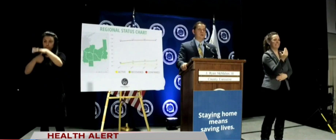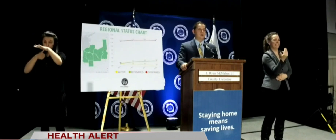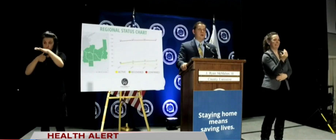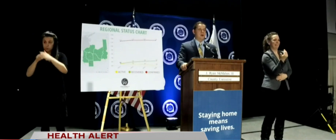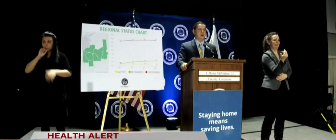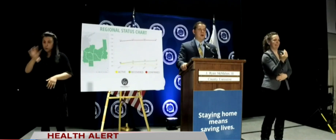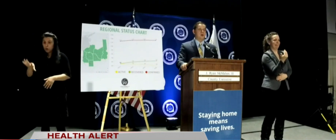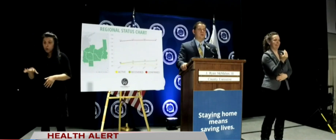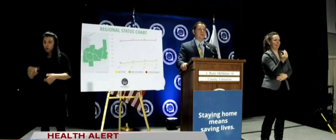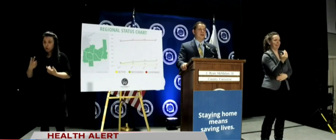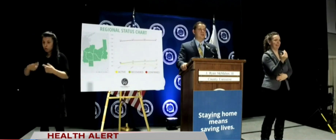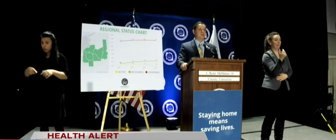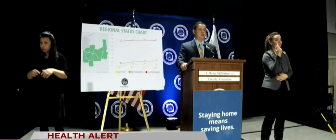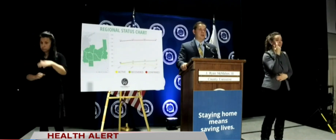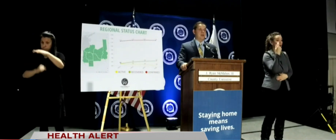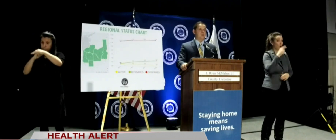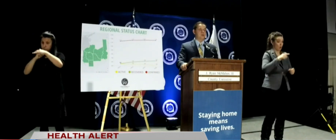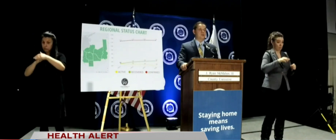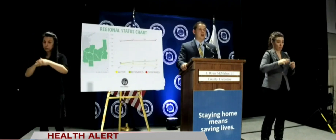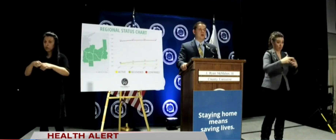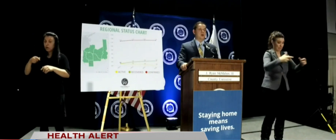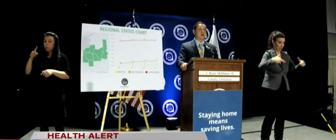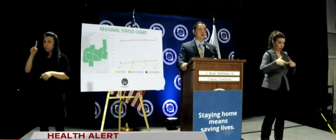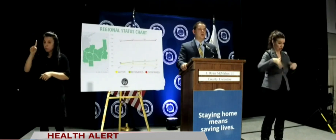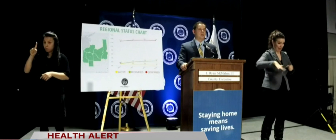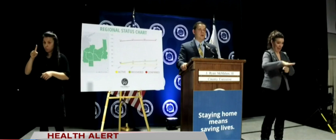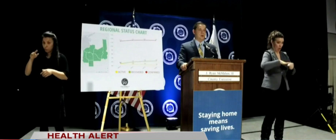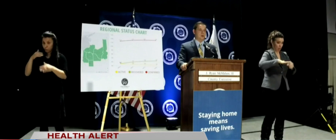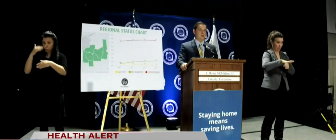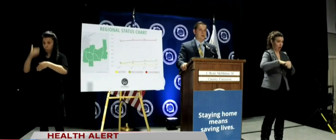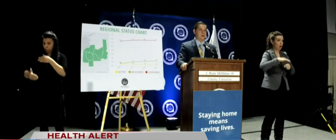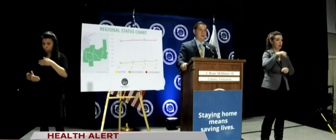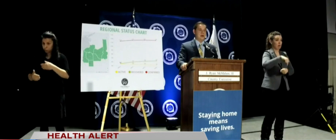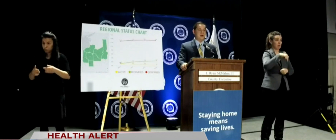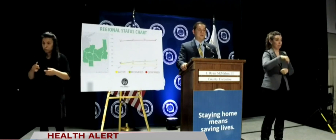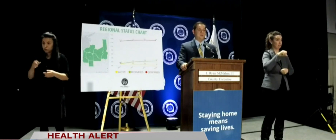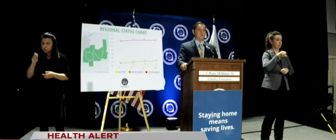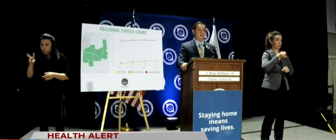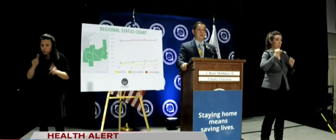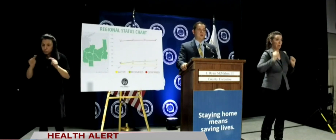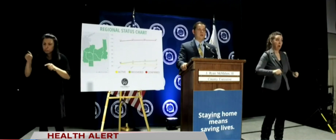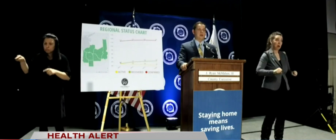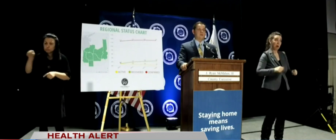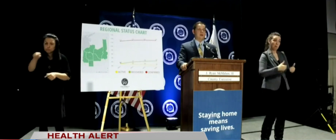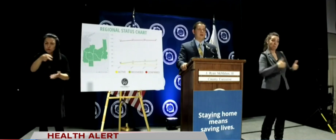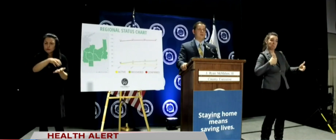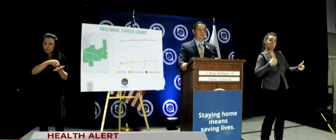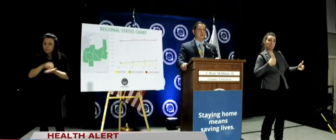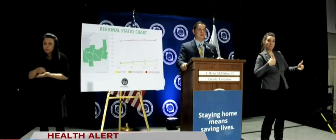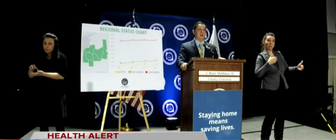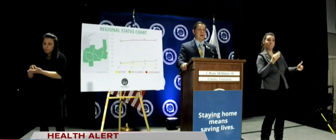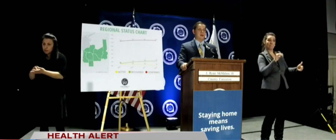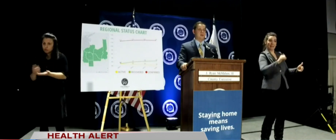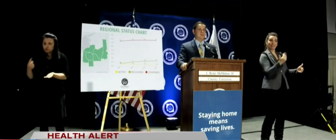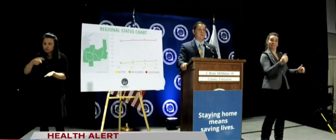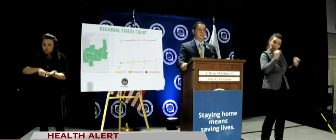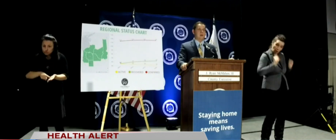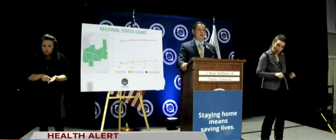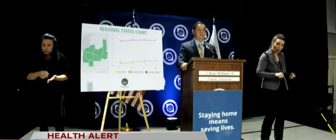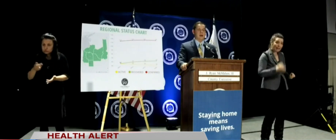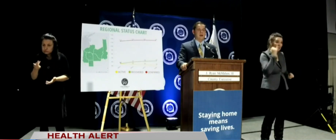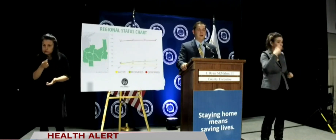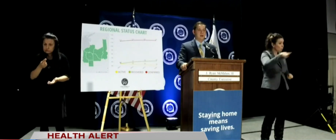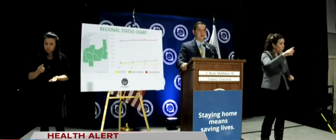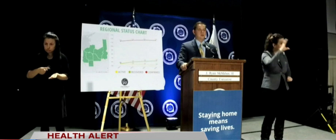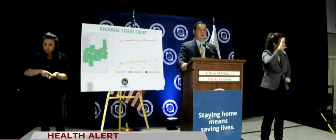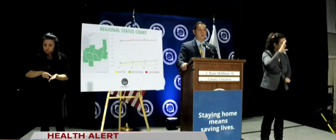regions could potentially have a restart earlier if and only if the healthcare data